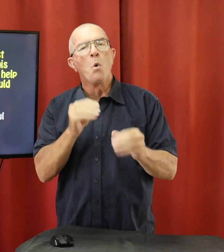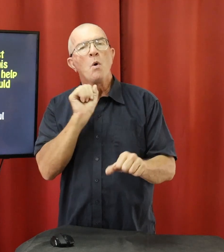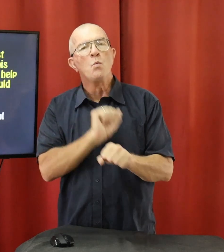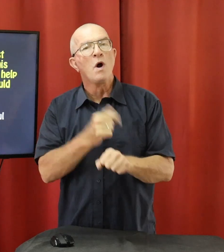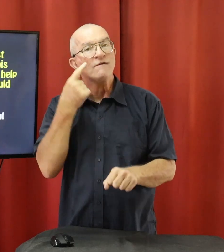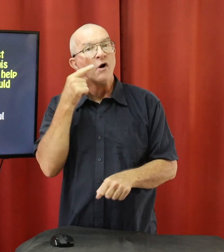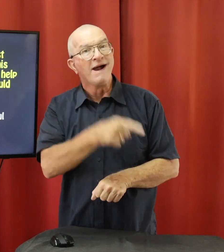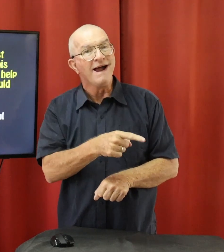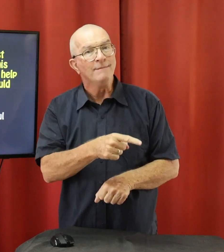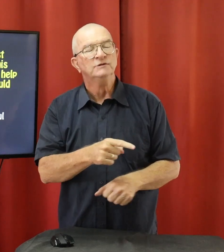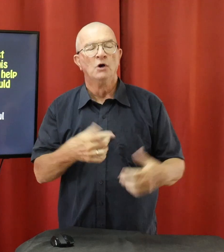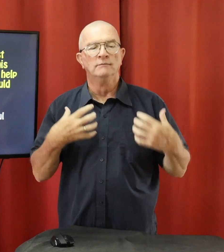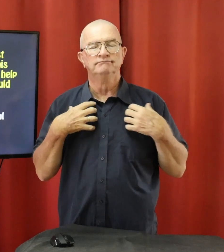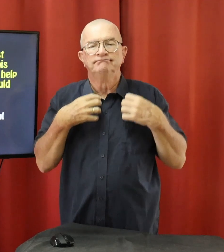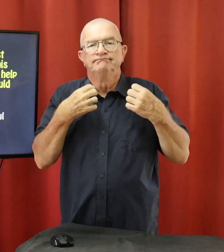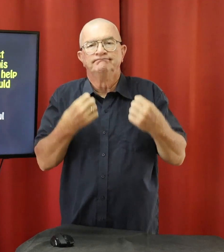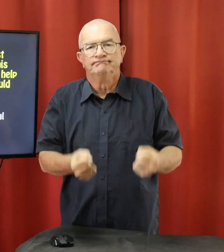But God had more work for him